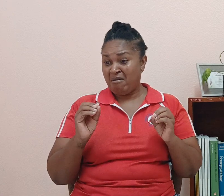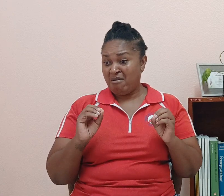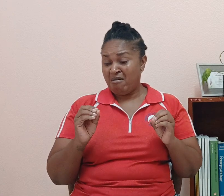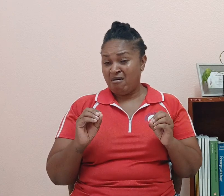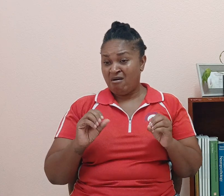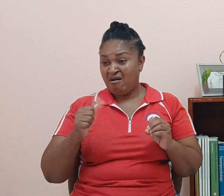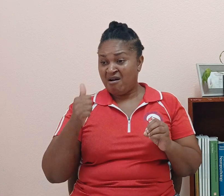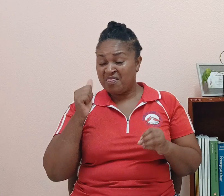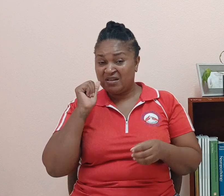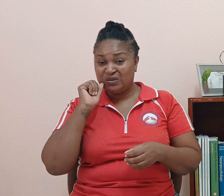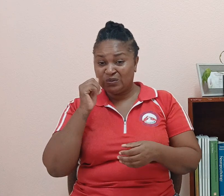marry.